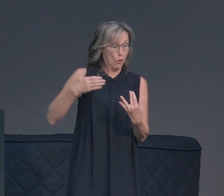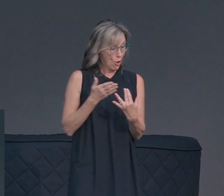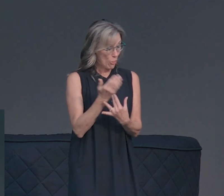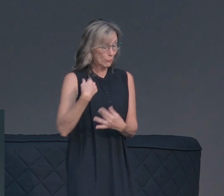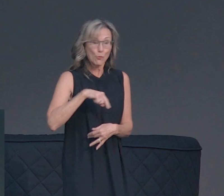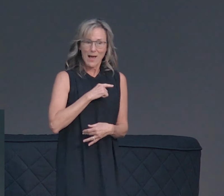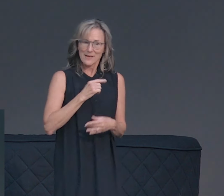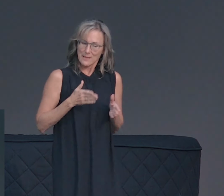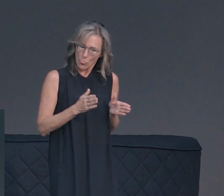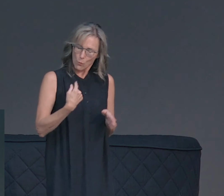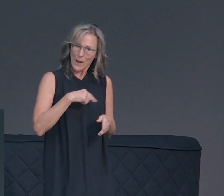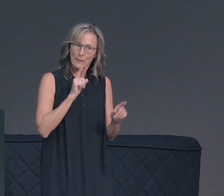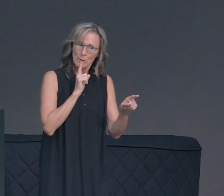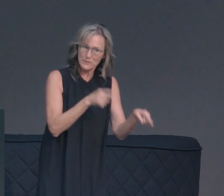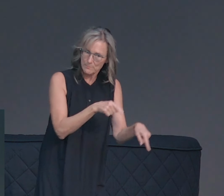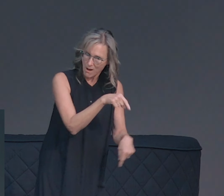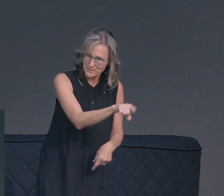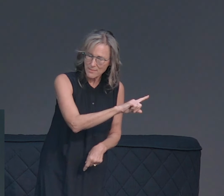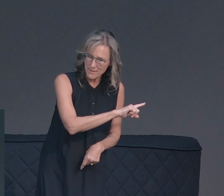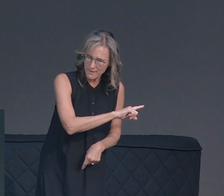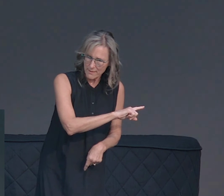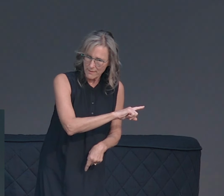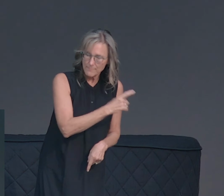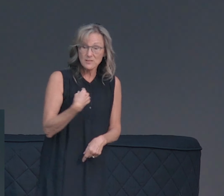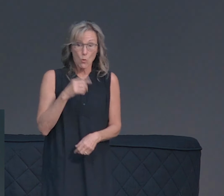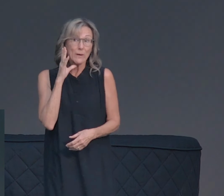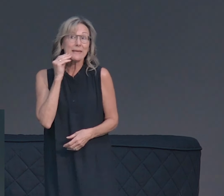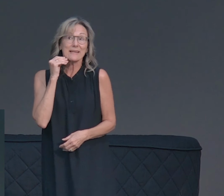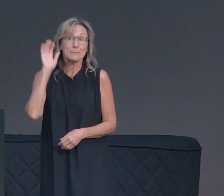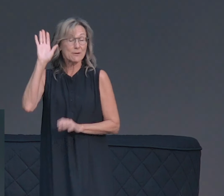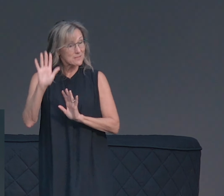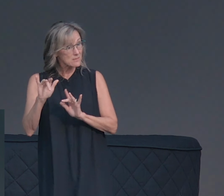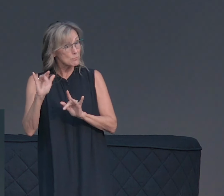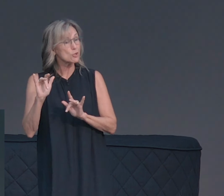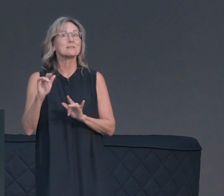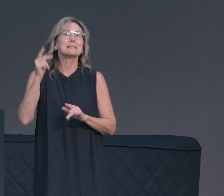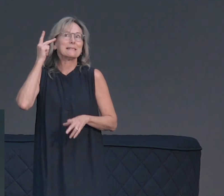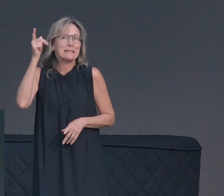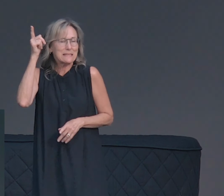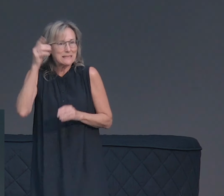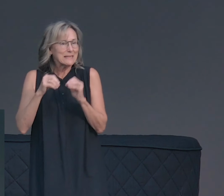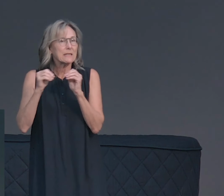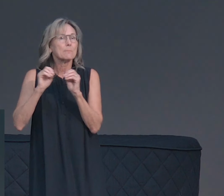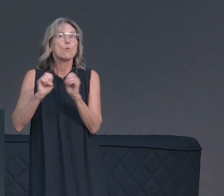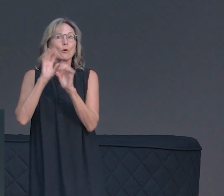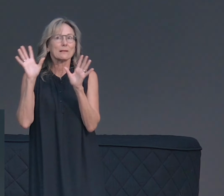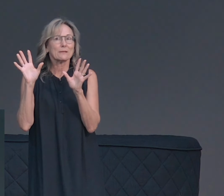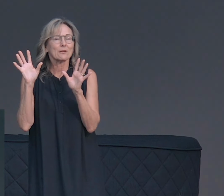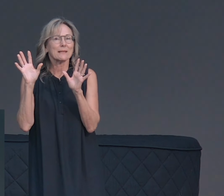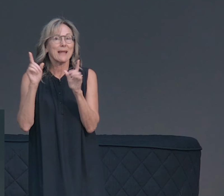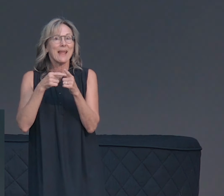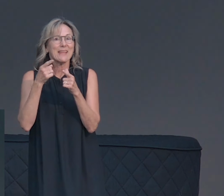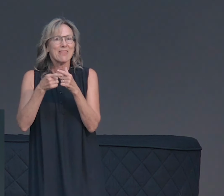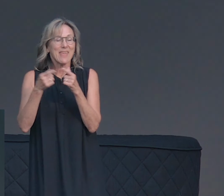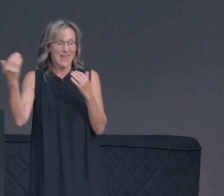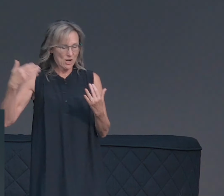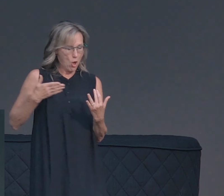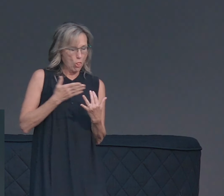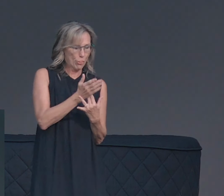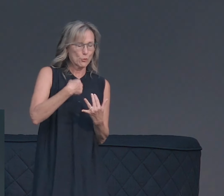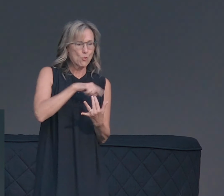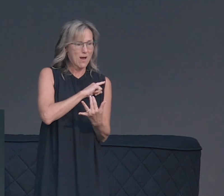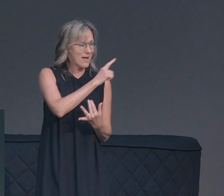While we experience the blessing of God's mercy and we experience the blessing of seeing God more clearly, so do